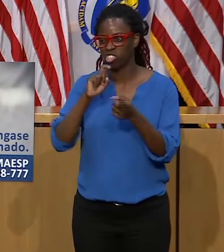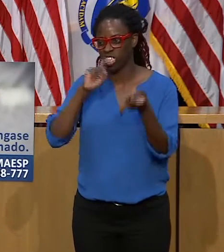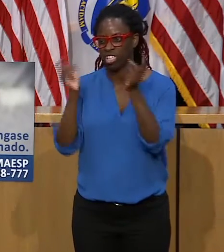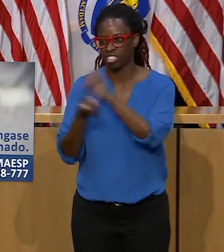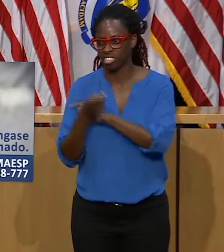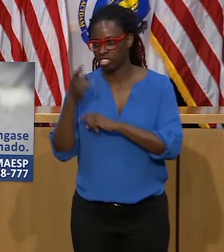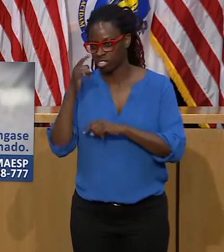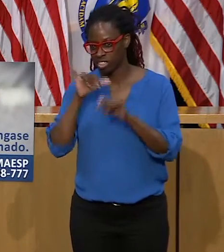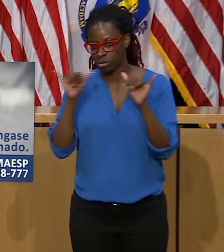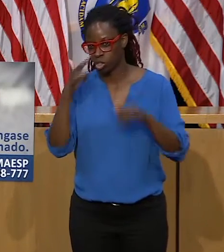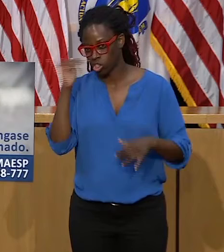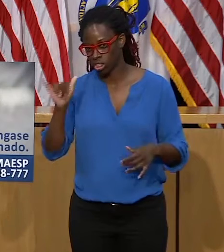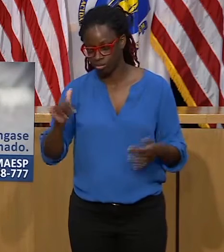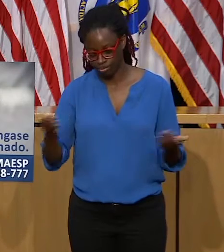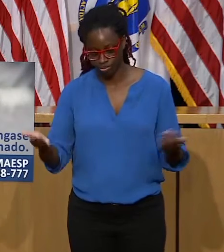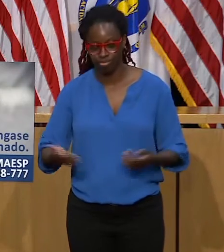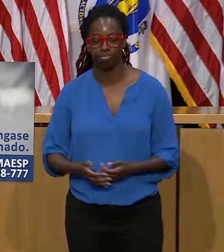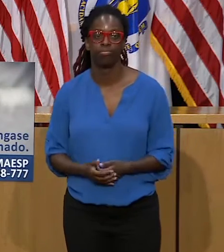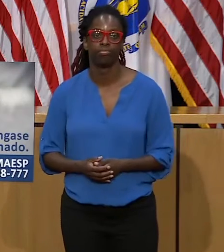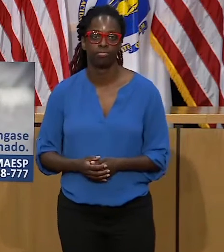We know we are not out of the woods yet